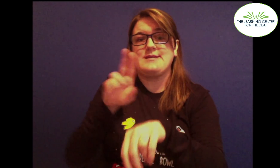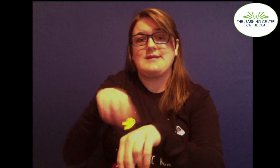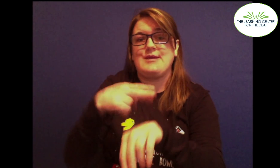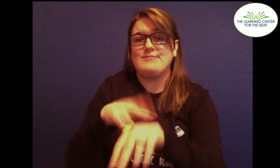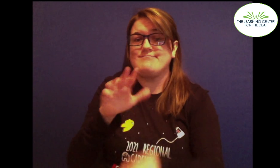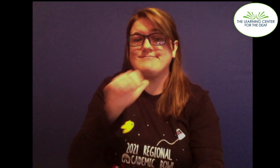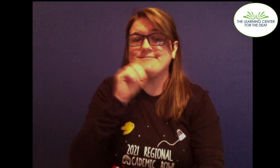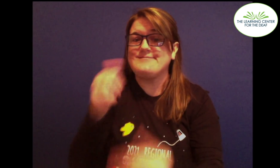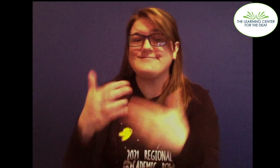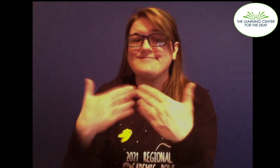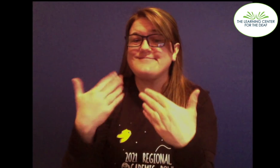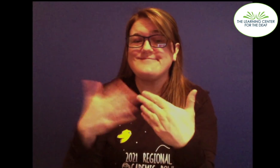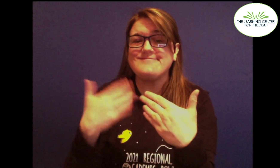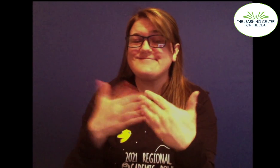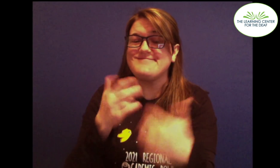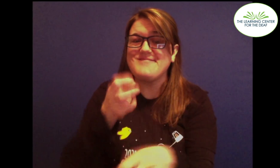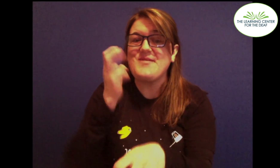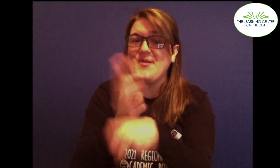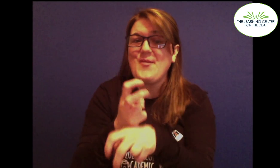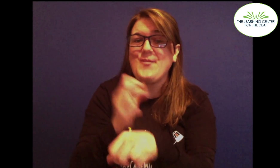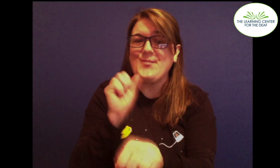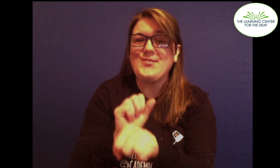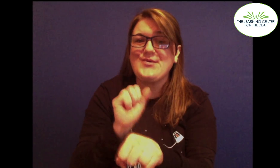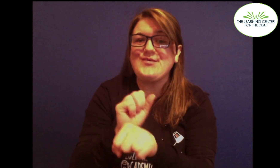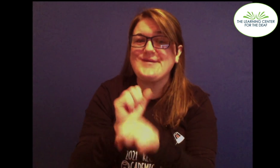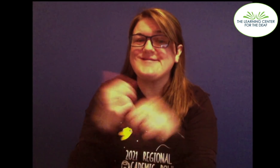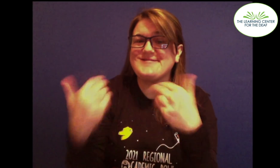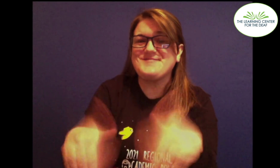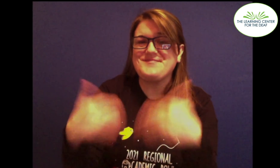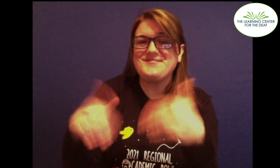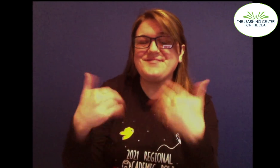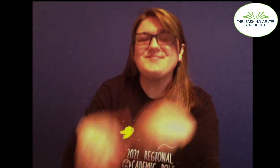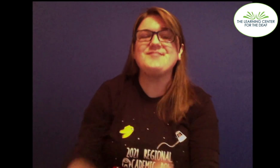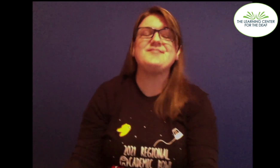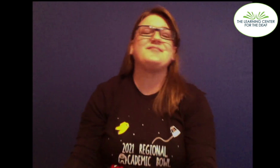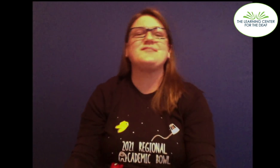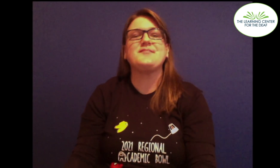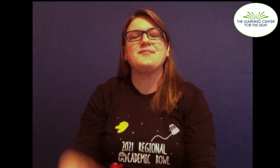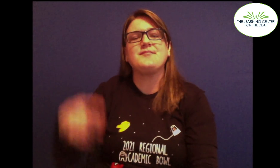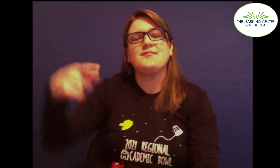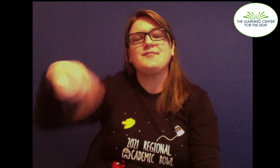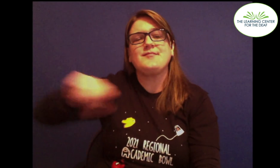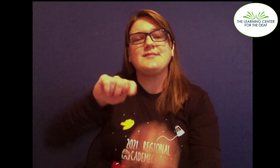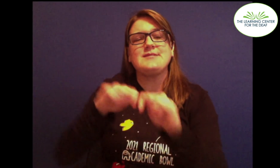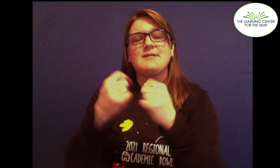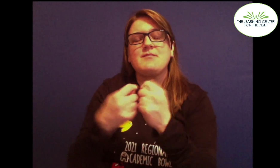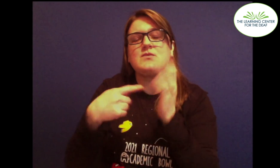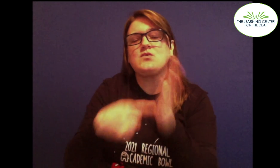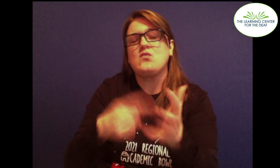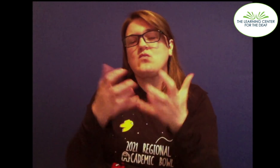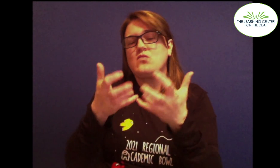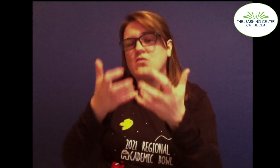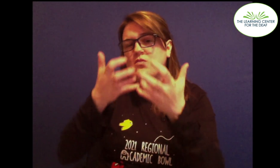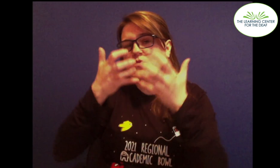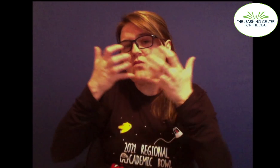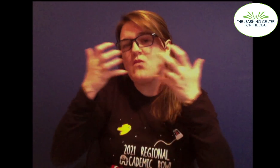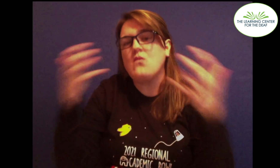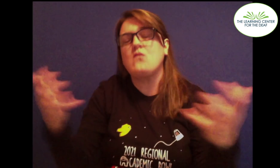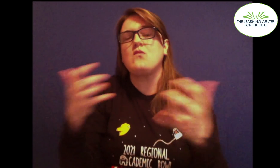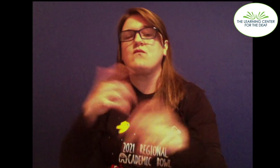national competition is a very challenging one. This team showed a world